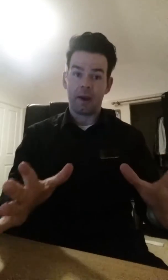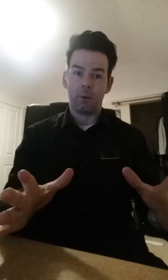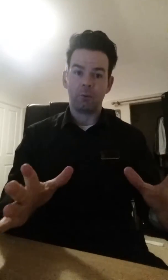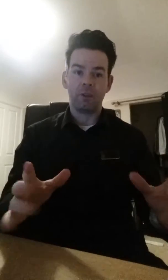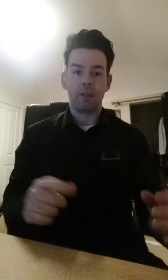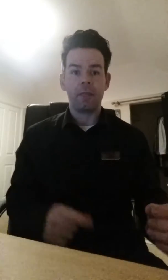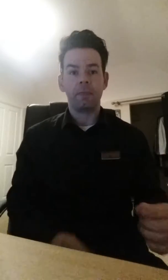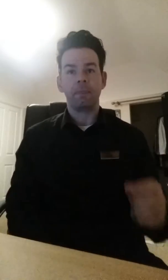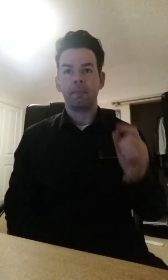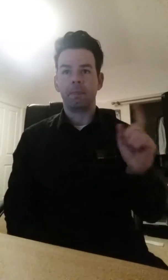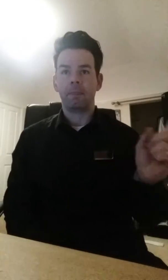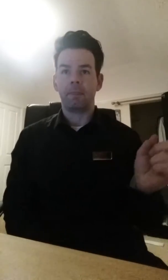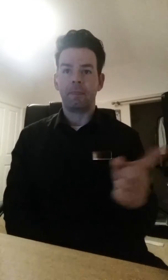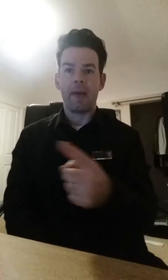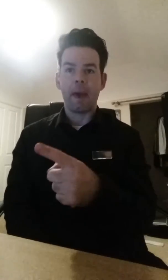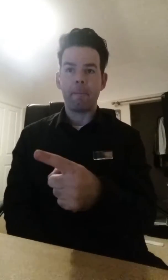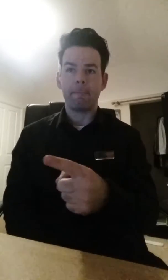without them